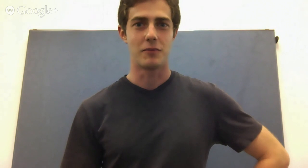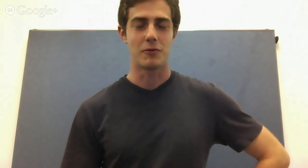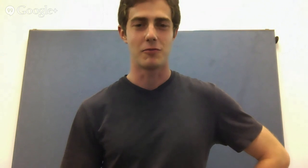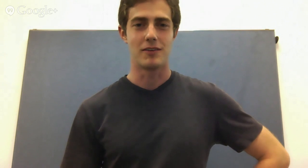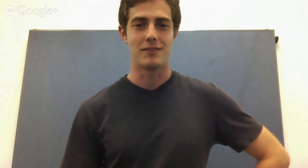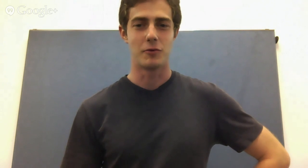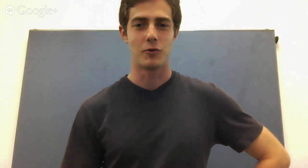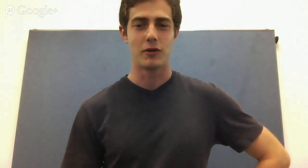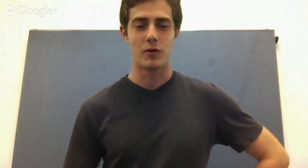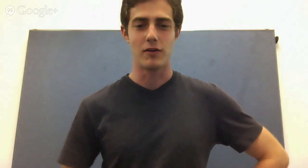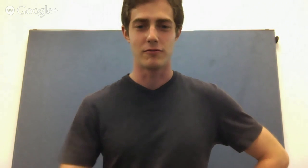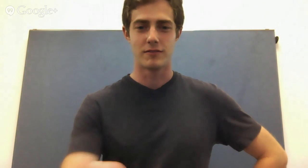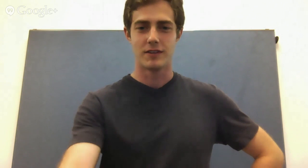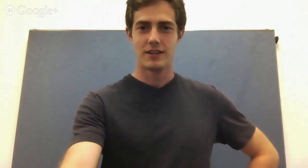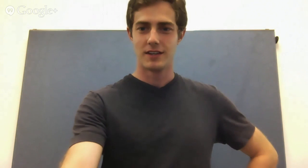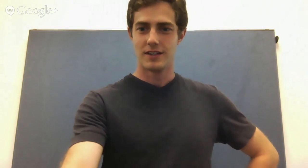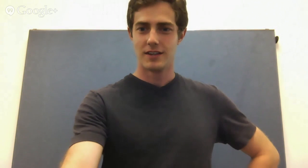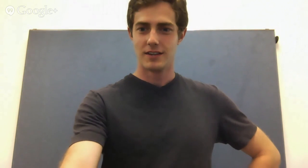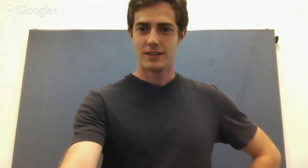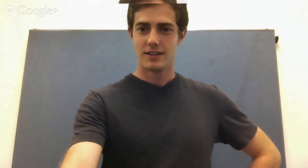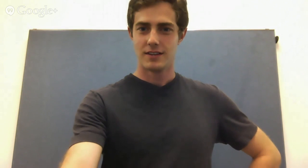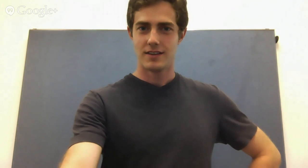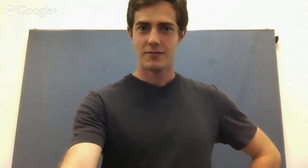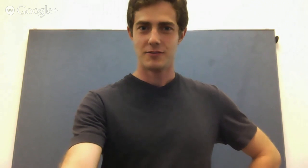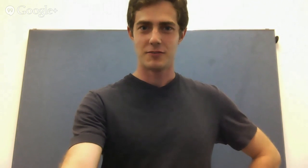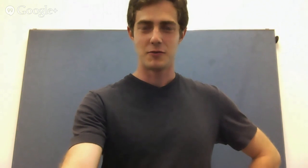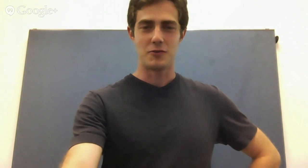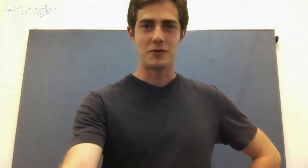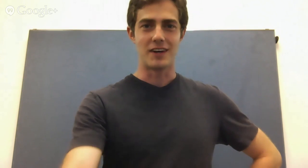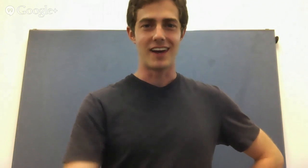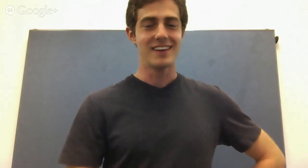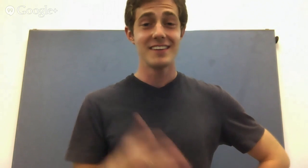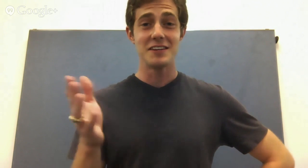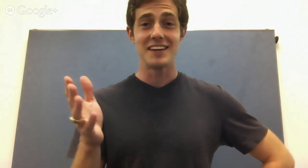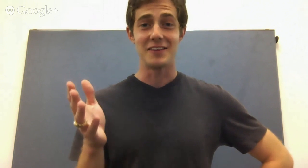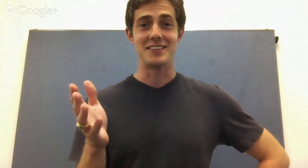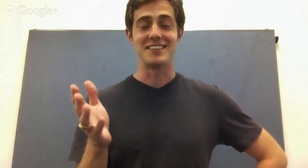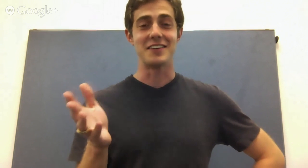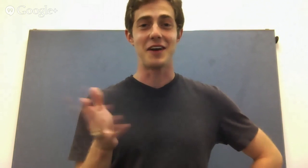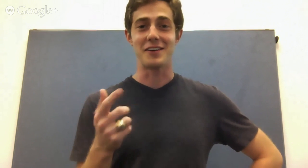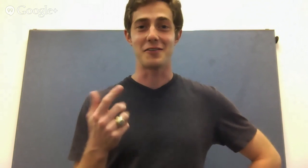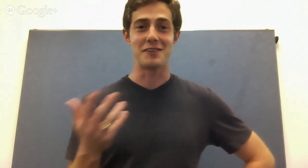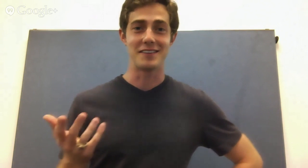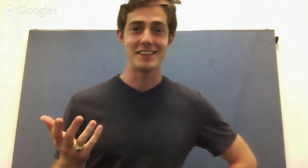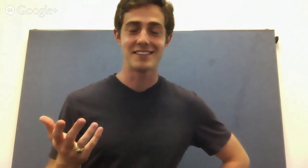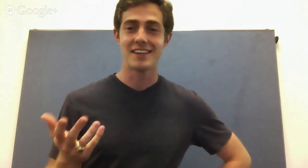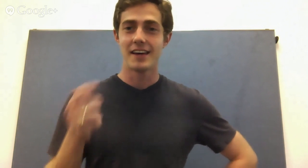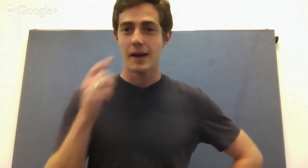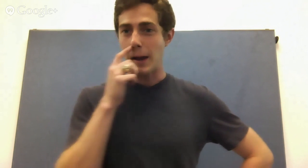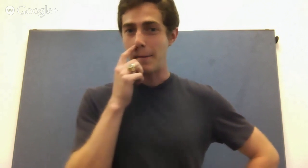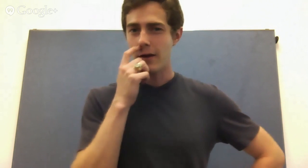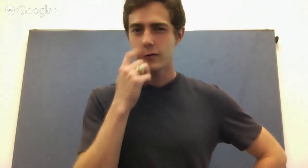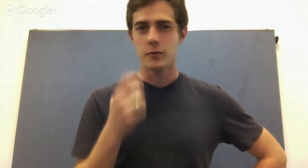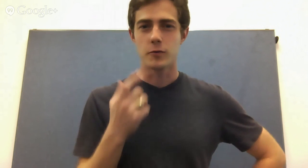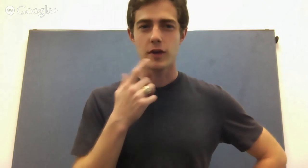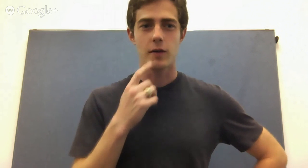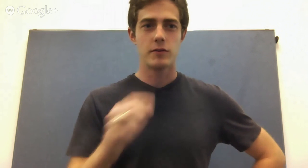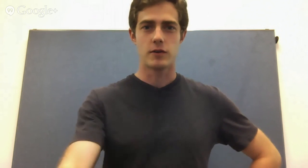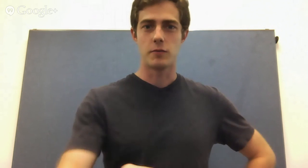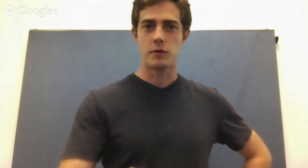with me. It'll be really rough. I have 6 viewers already. I didn't even announce this. I don't know how y'all found this. I also comments are gonna be a